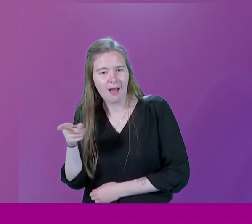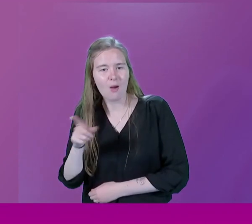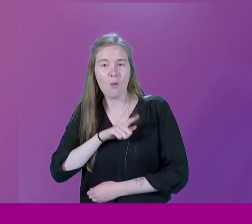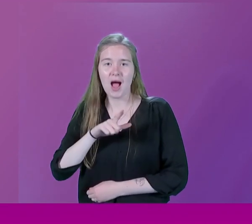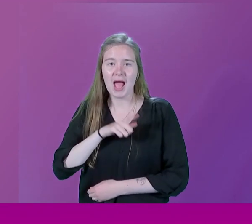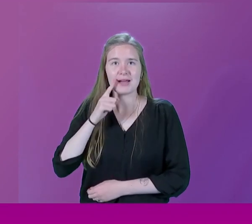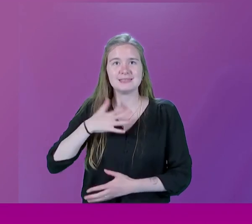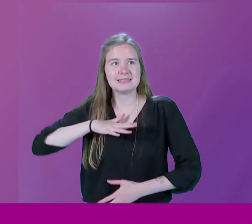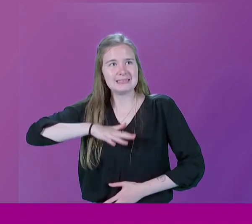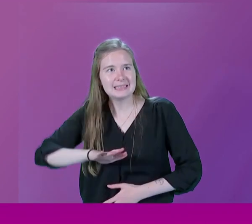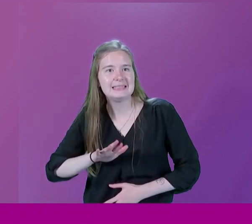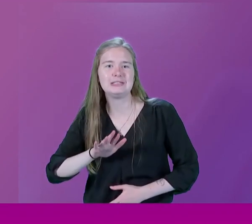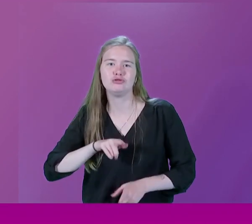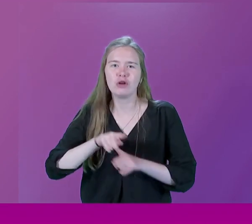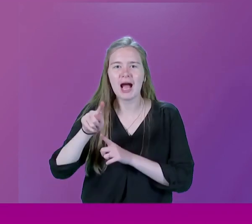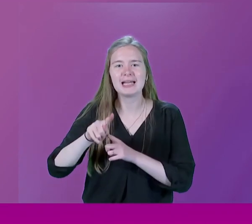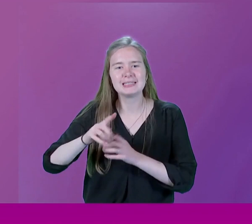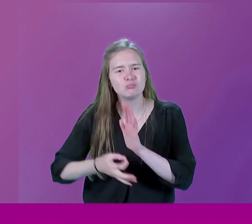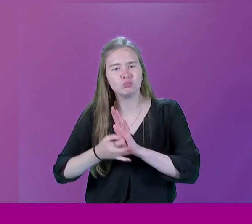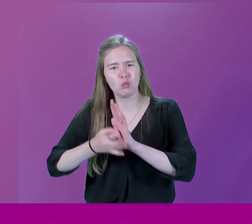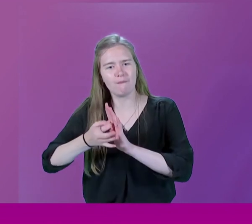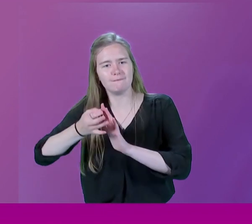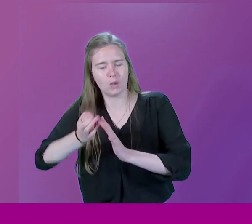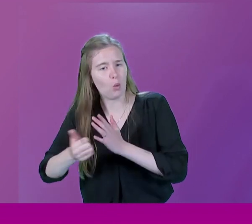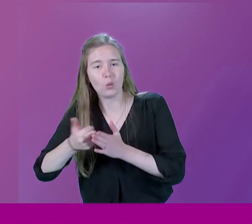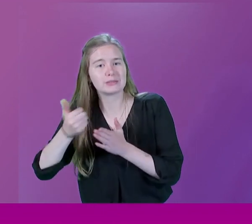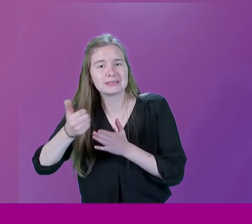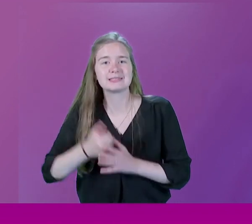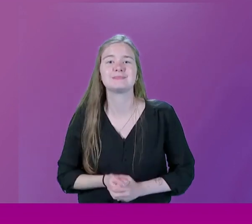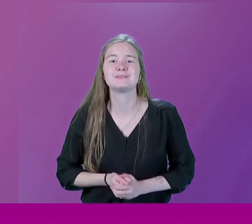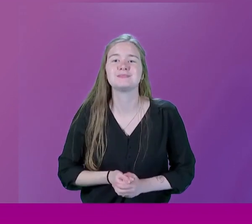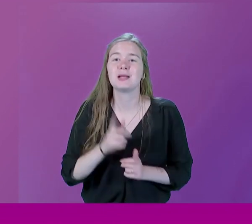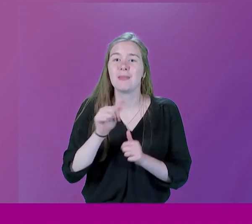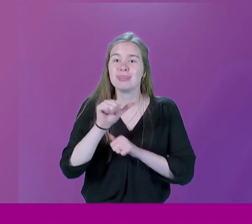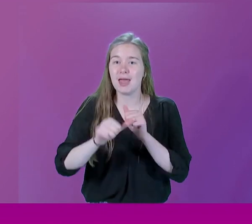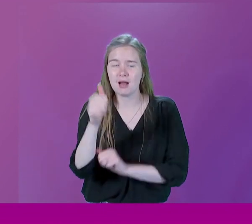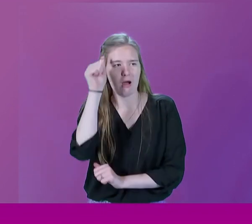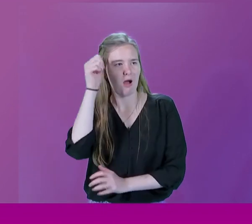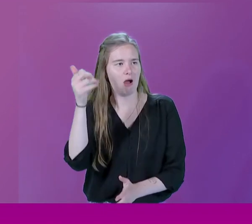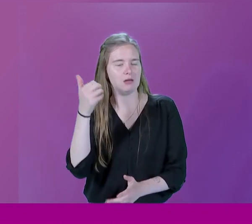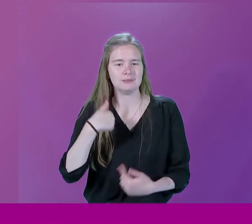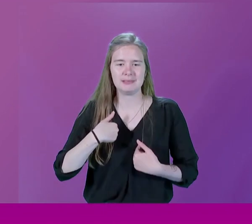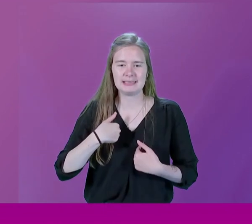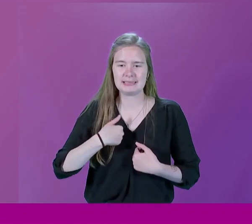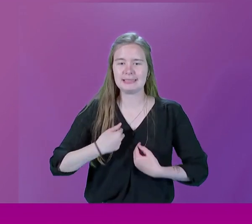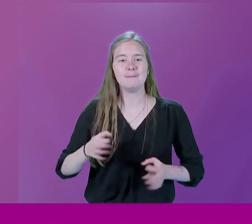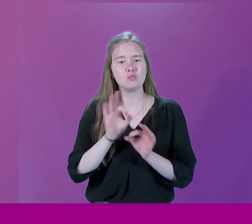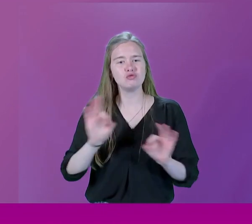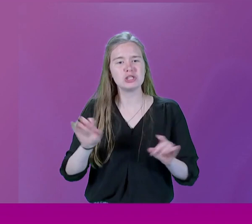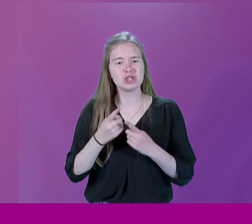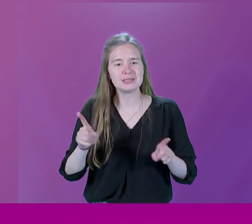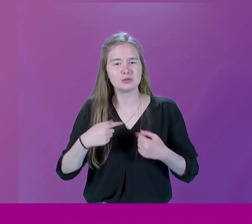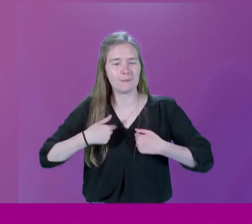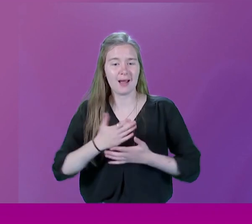I've just got this desire to try to improve. However, then I realized, well, what am I? I'm a musician, so